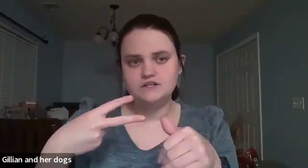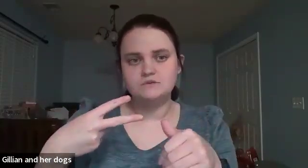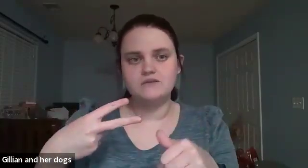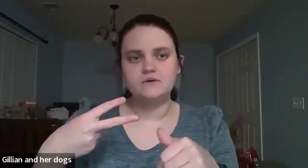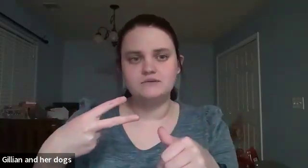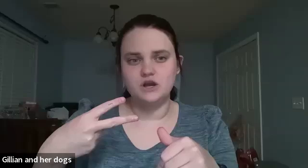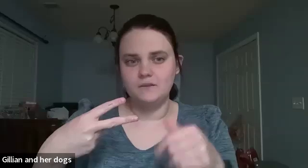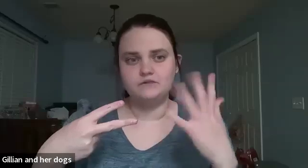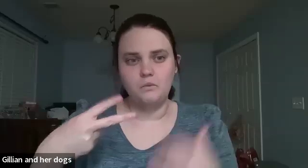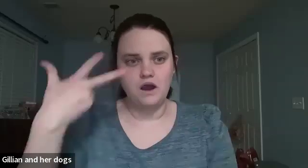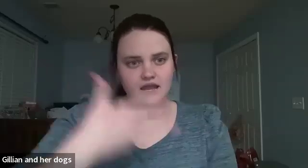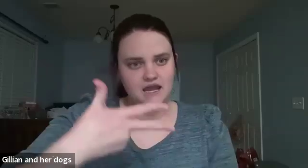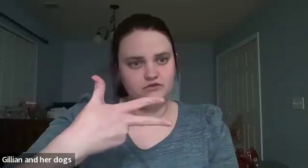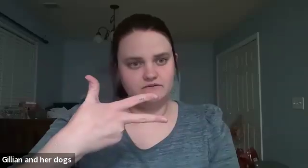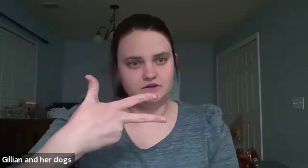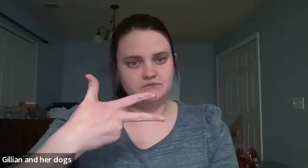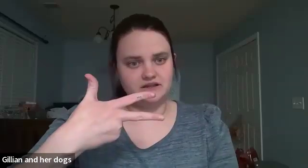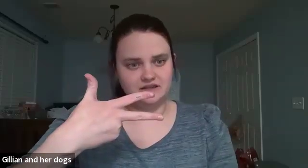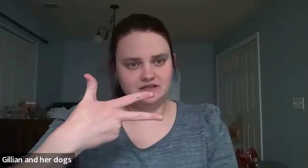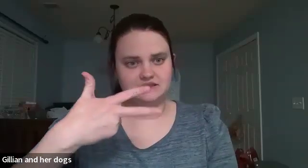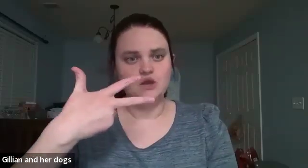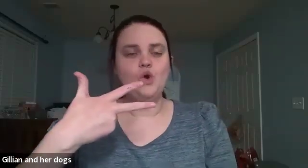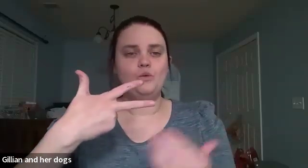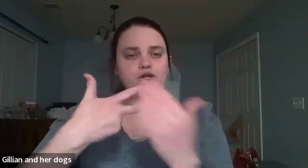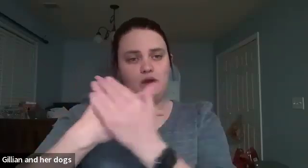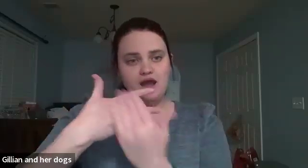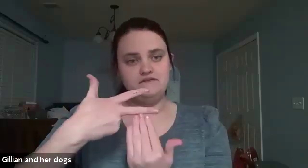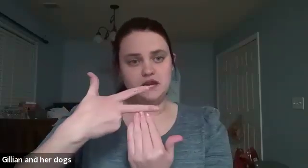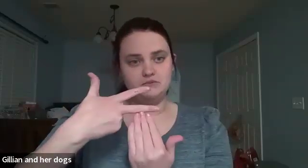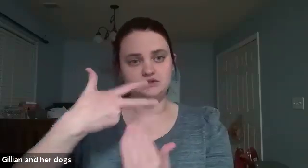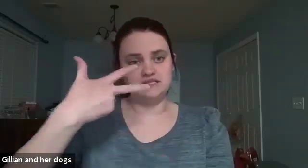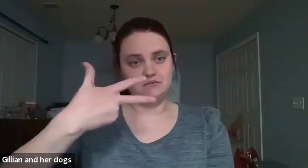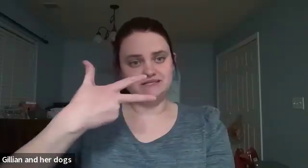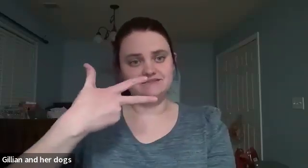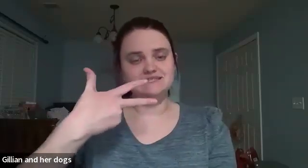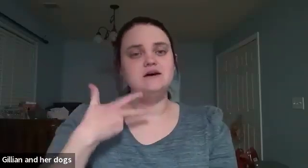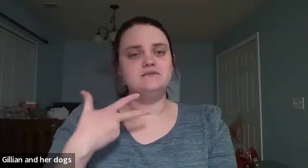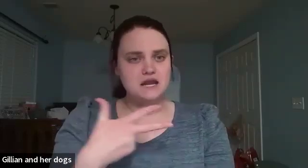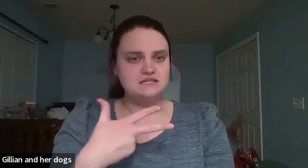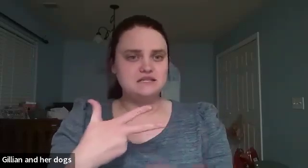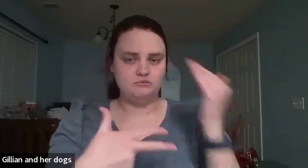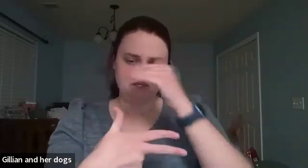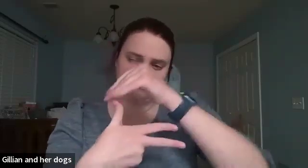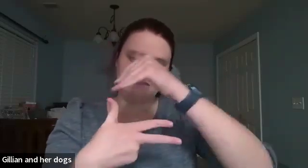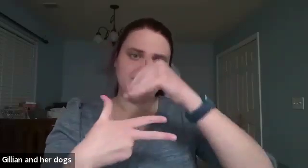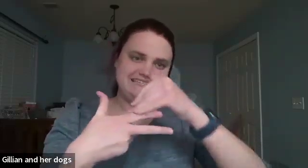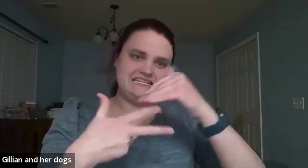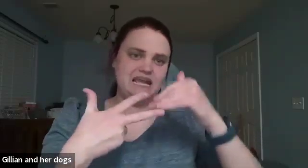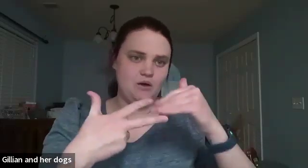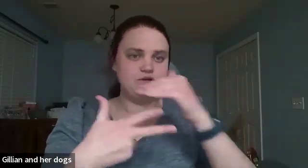noticed, whenever I was talking about like the Y, I had 3 fingers up like this. When you have the numbers sideways like this, that is helping with listing out